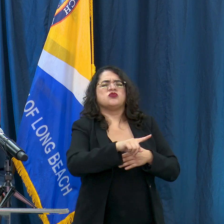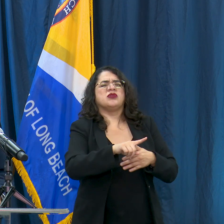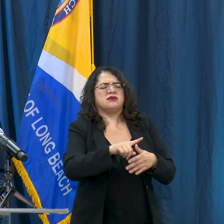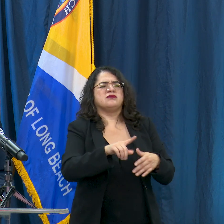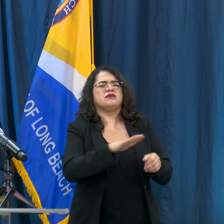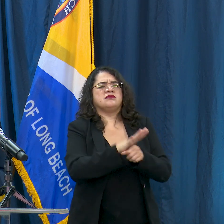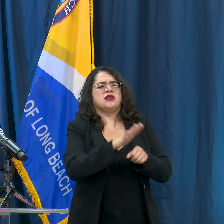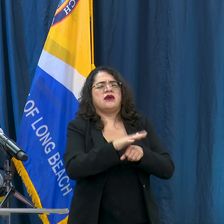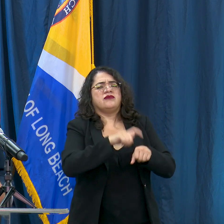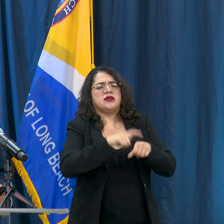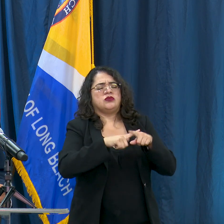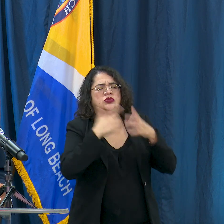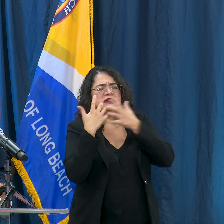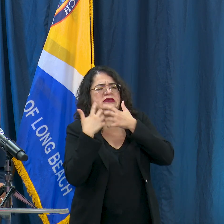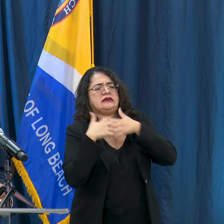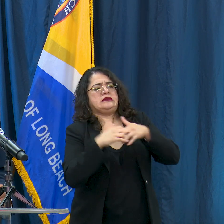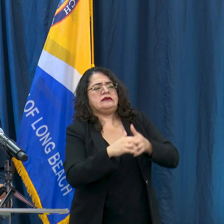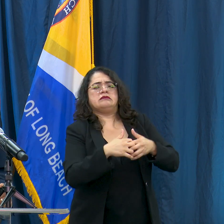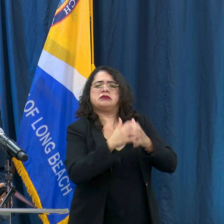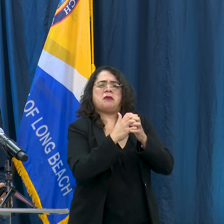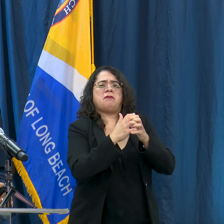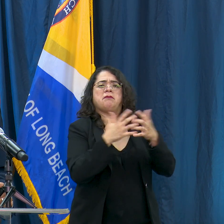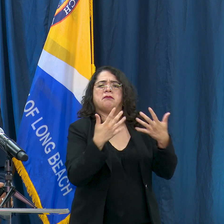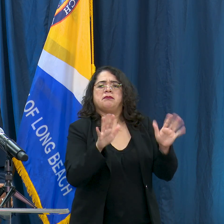So we're looking forward to having it back next week.